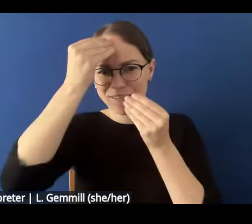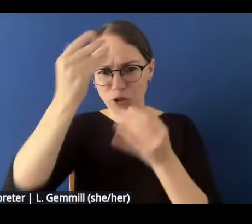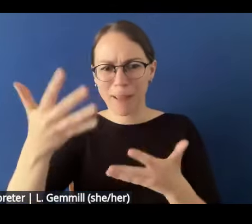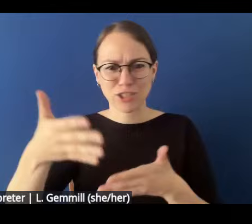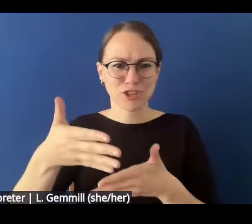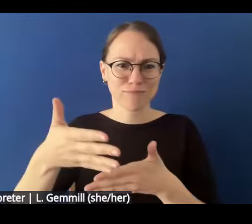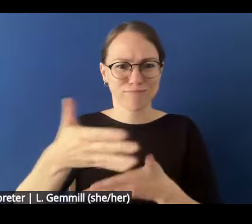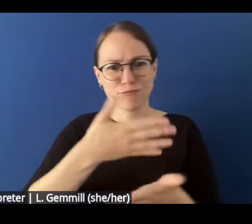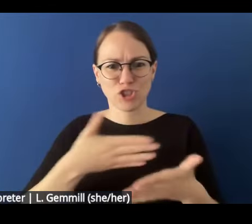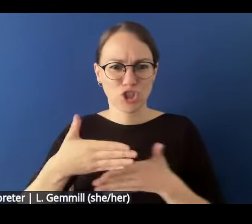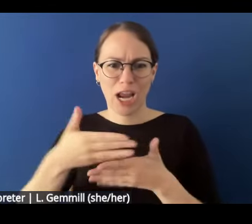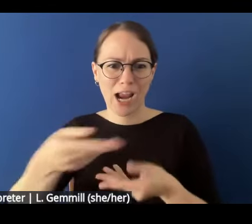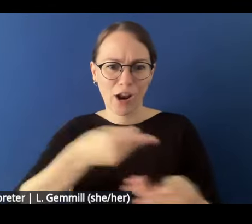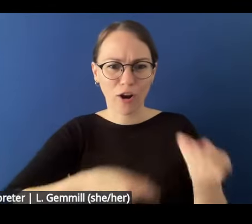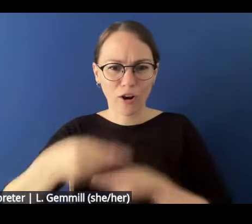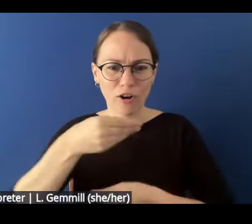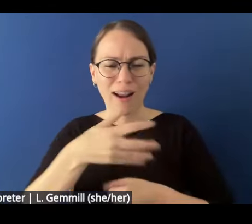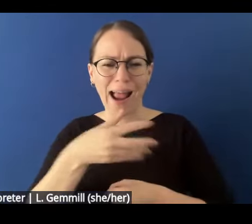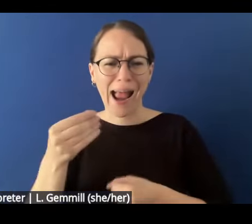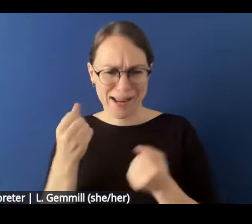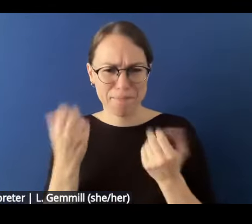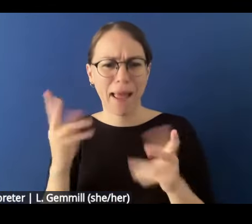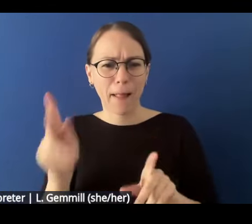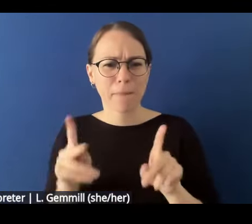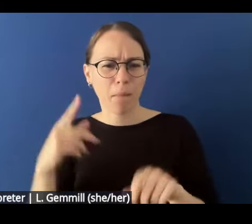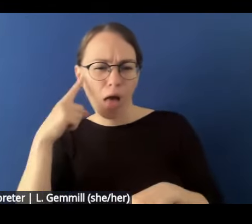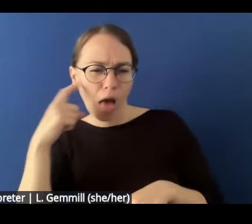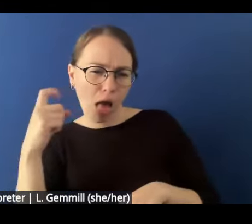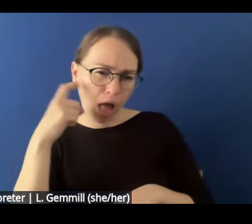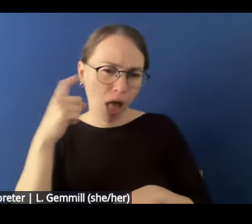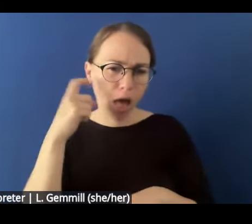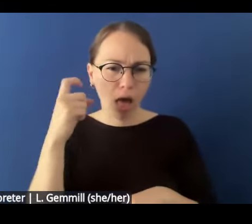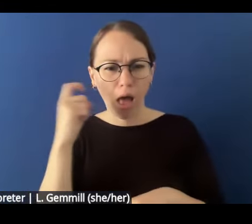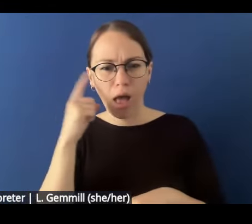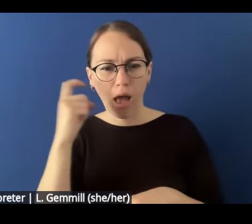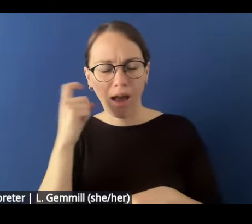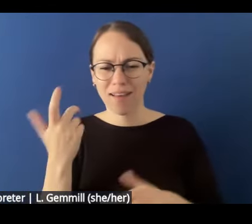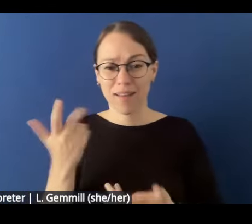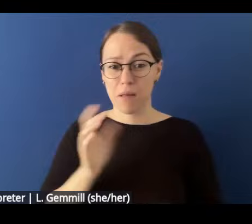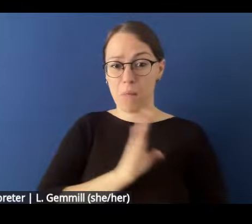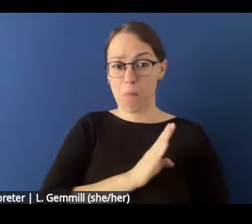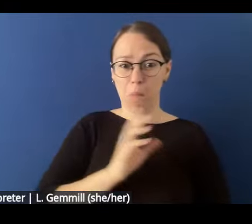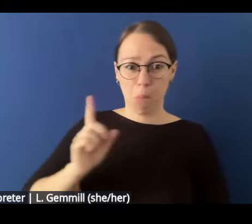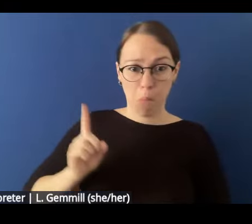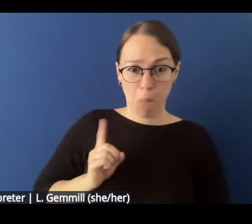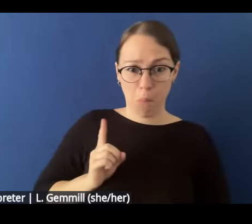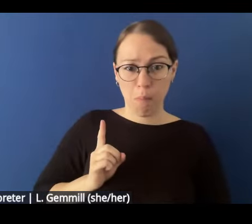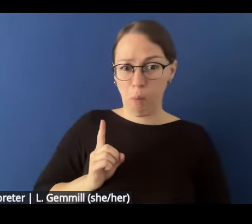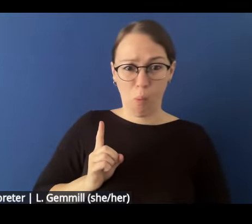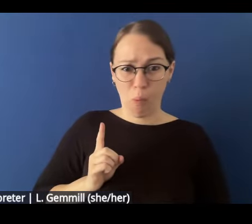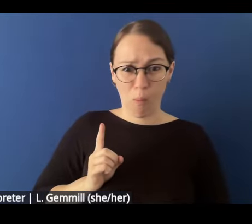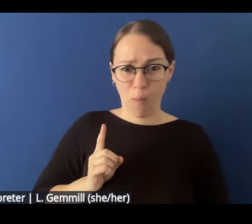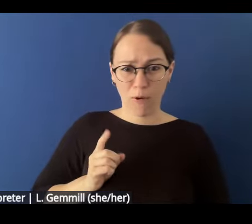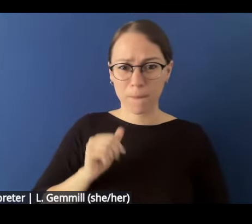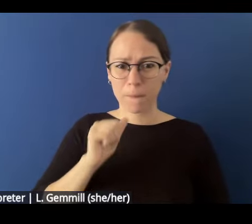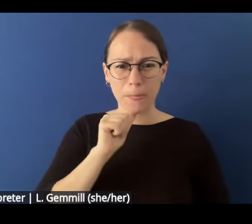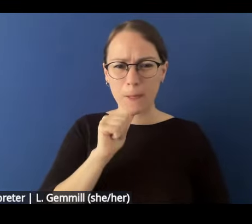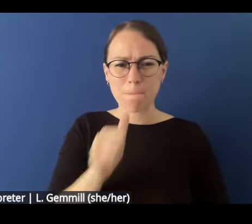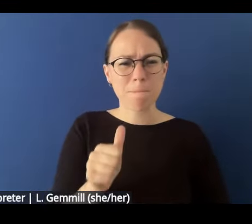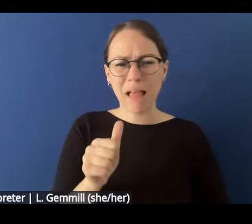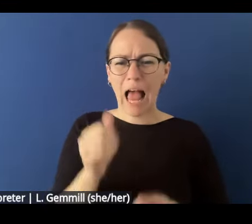speculation, and less than informed information provided by the board that the board appeared to act upon when it then